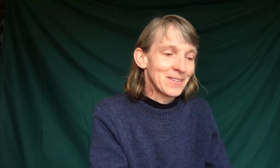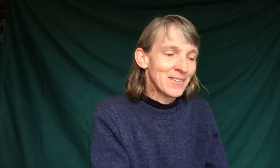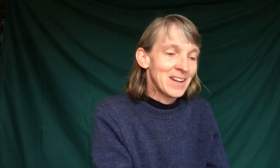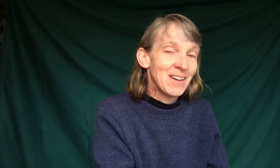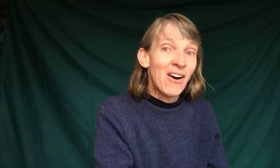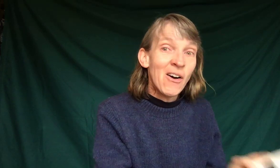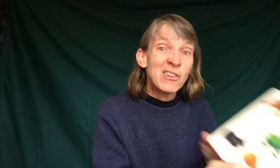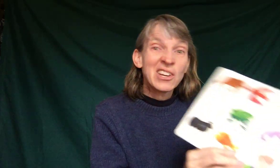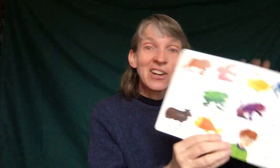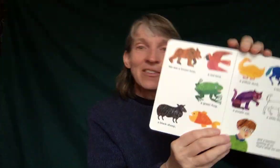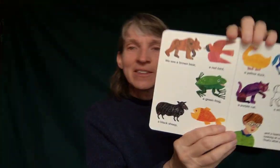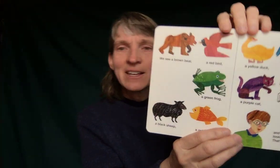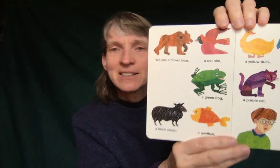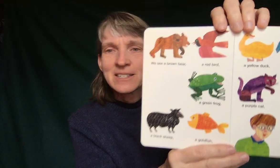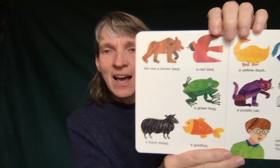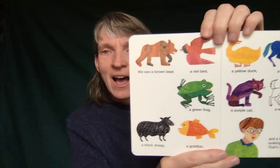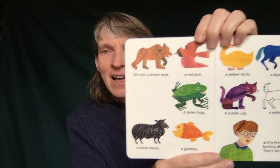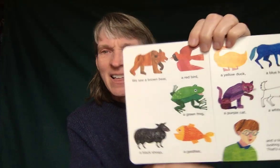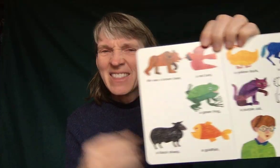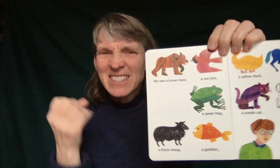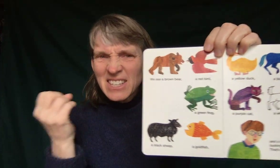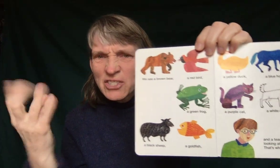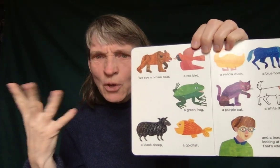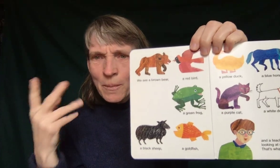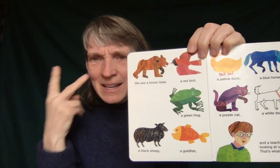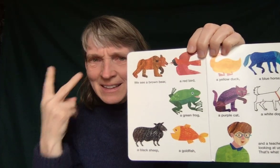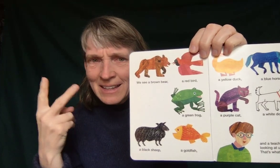Ready? Oh, look at all the things. They see so many things.